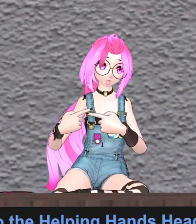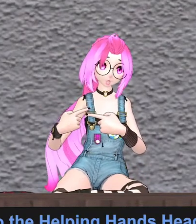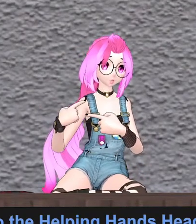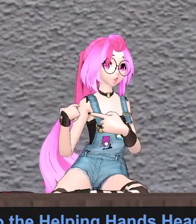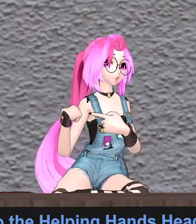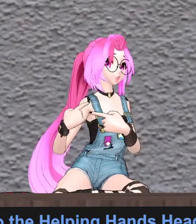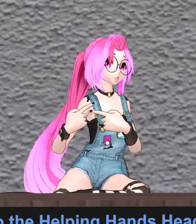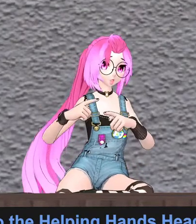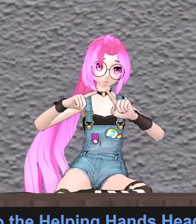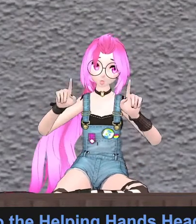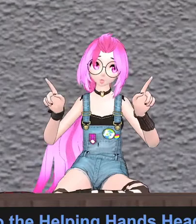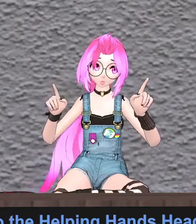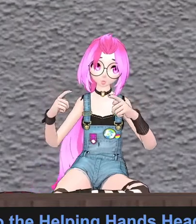Spanish, like this, different.